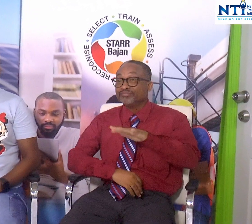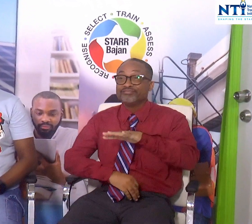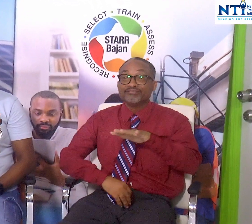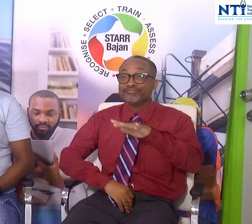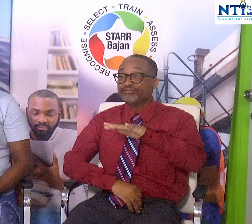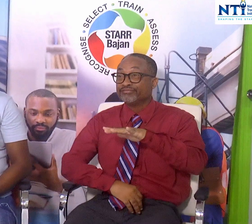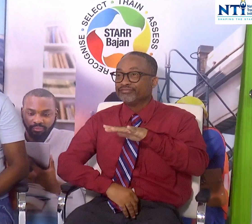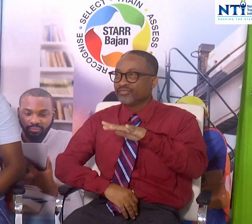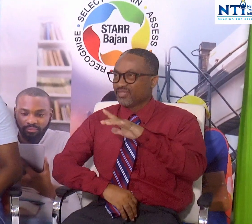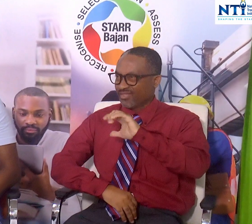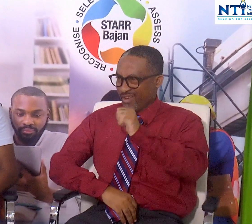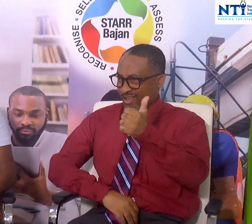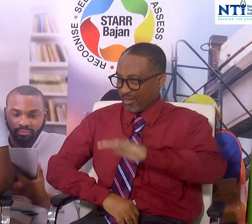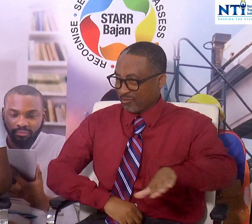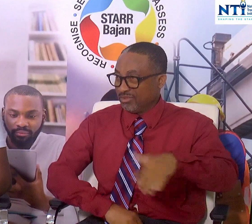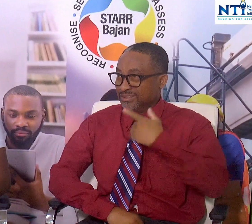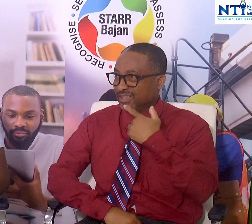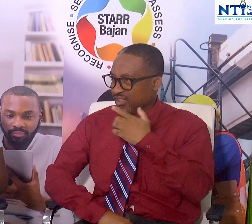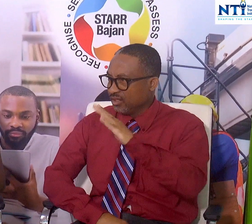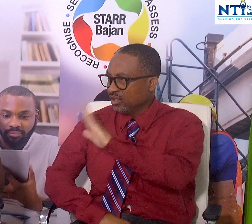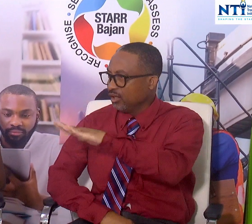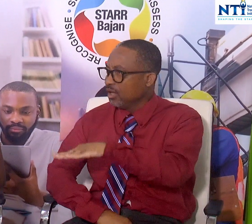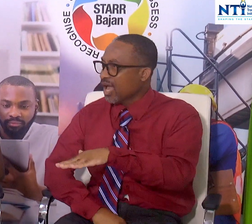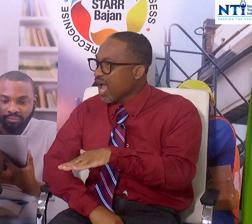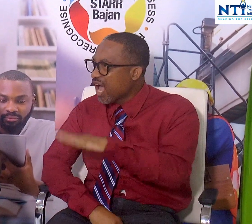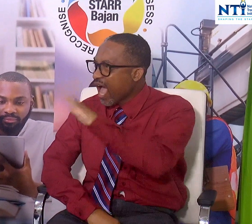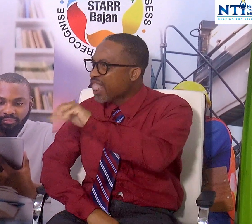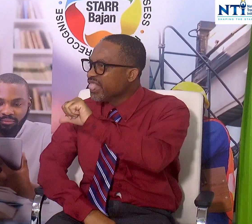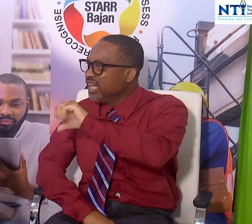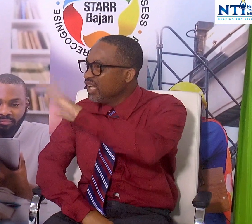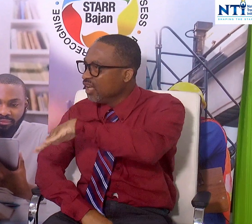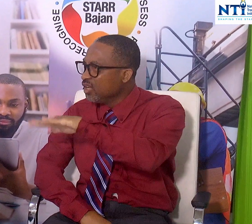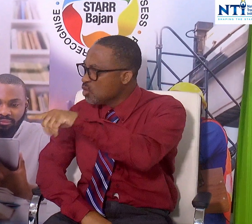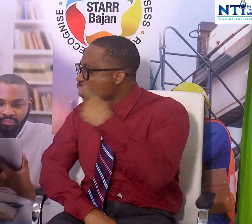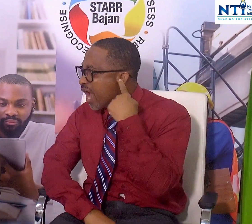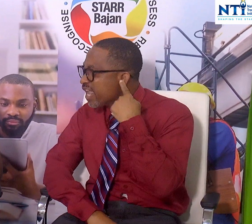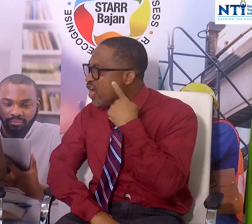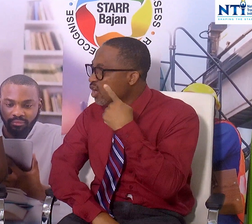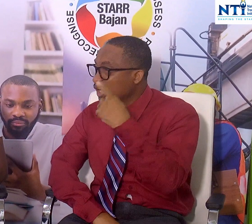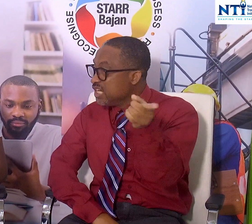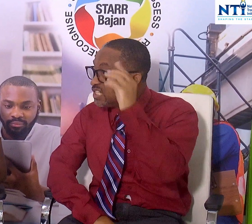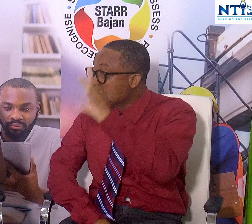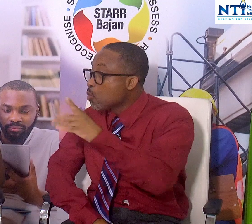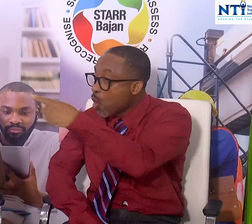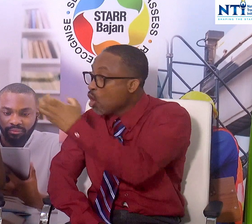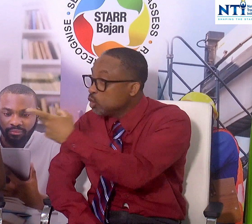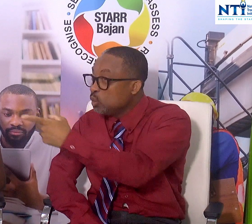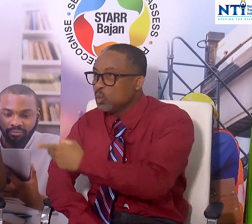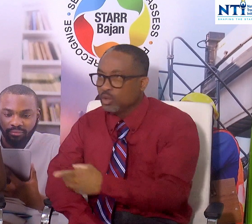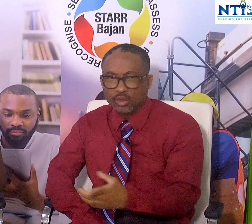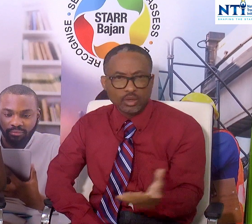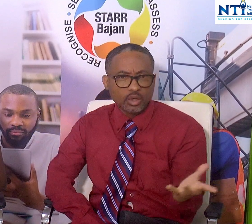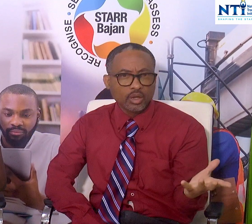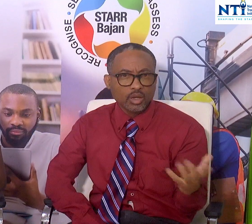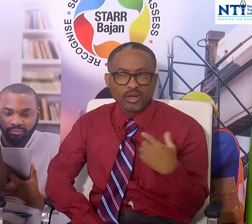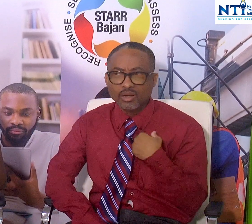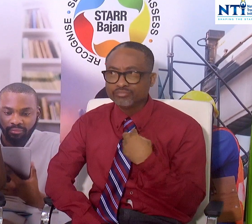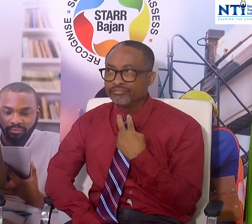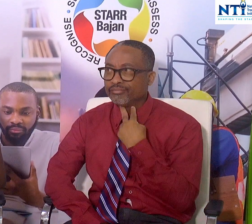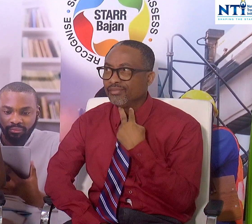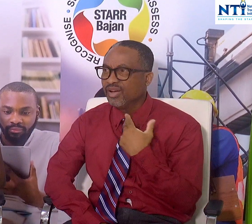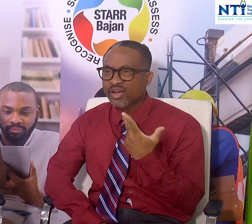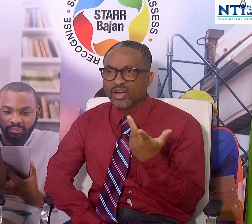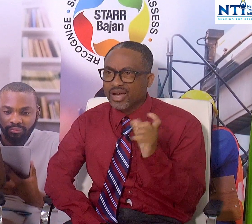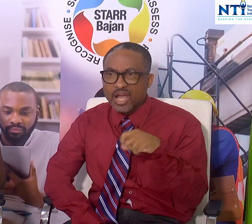You know, I was like a normal kid, just playing around and everything. And then I realized that my teacher was saying, Anthony, Anthony, and I wasn't